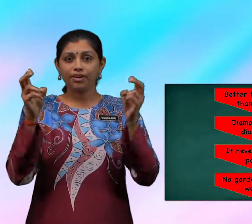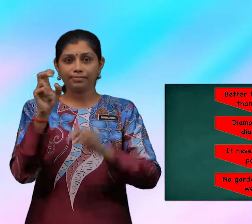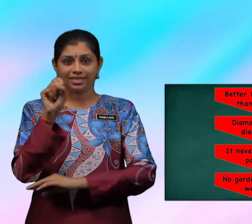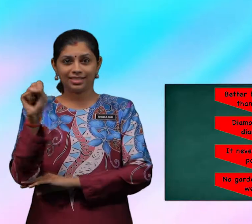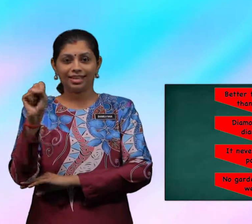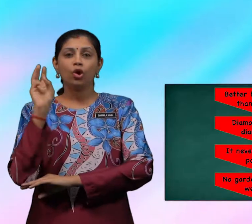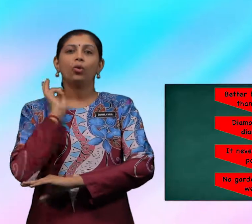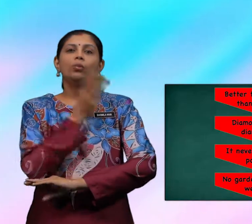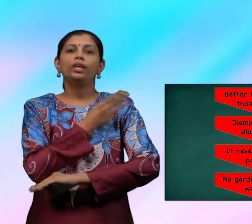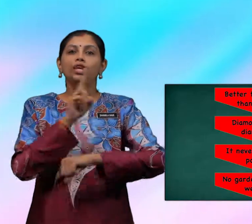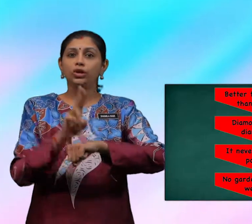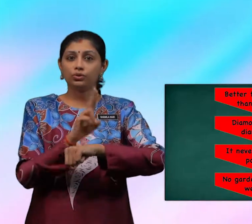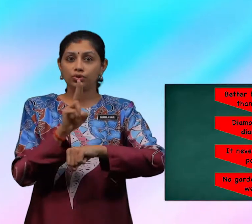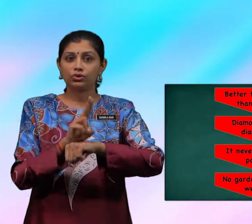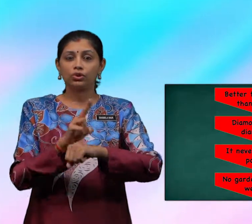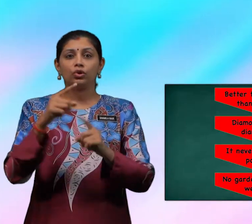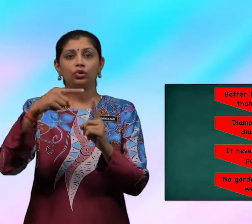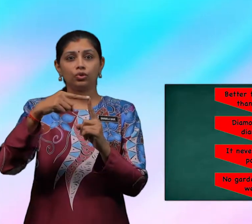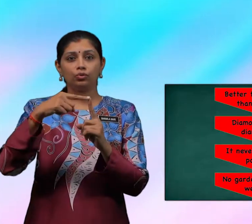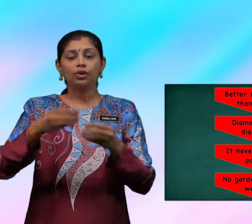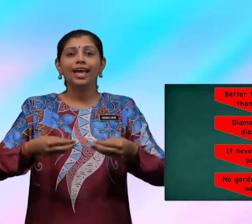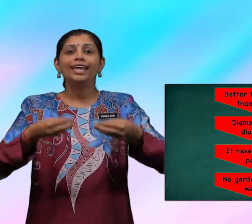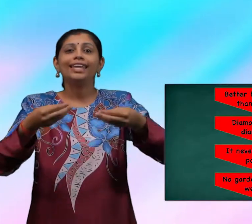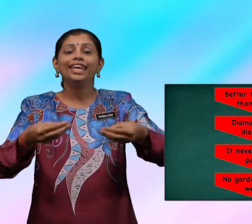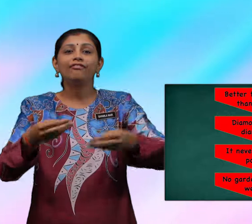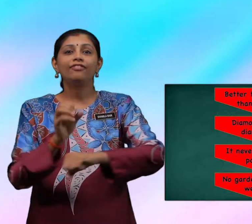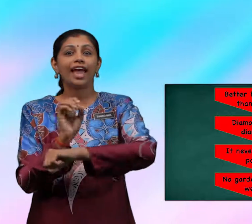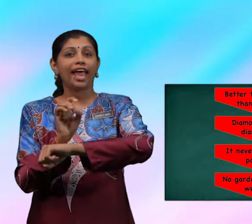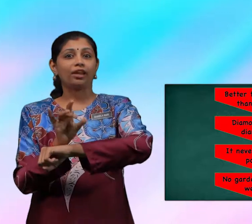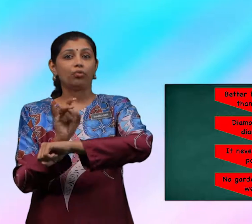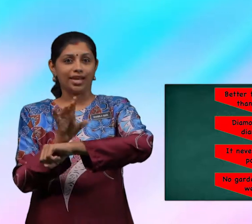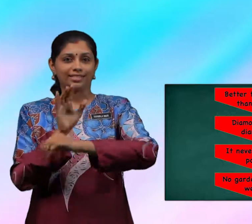proverbs we use to give advice.